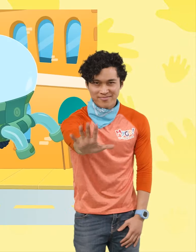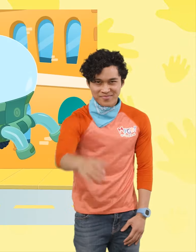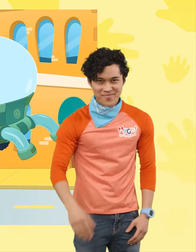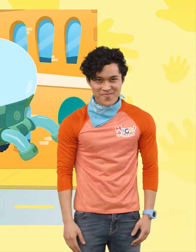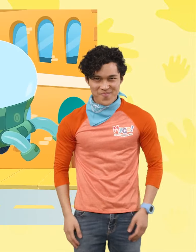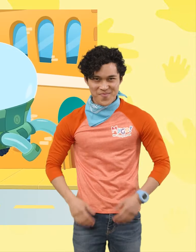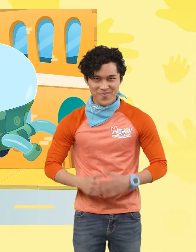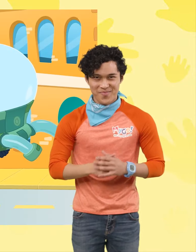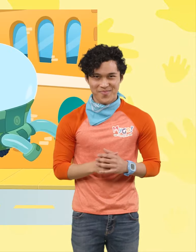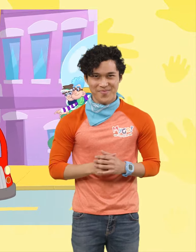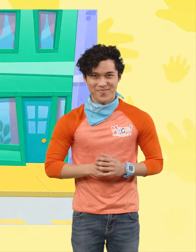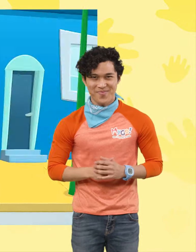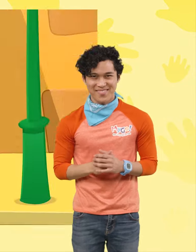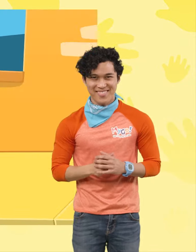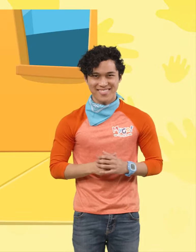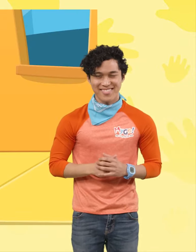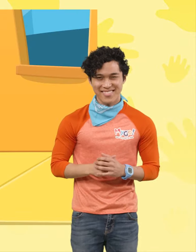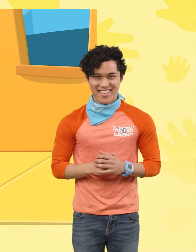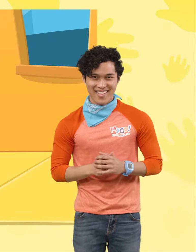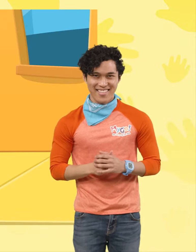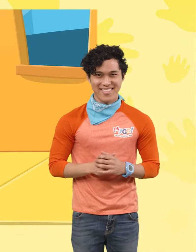Right there.